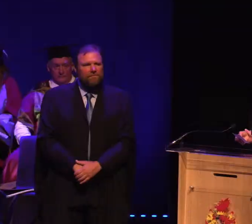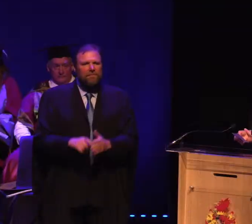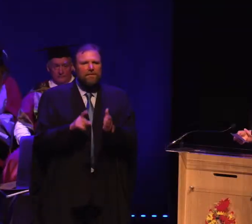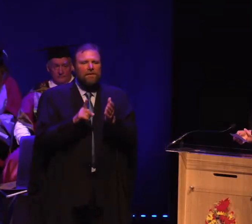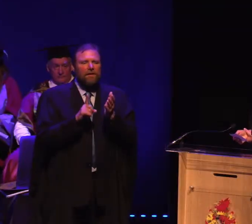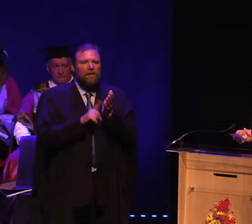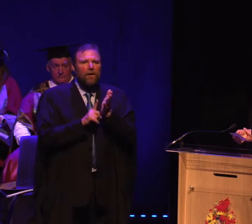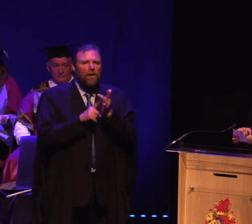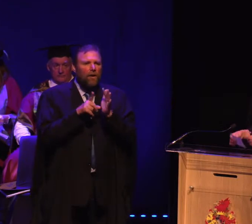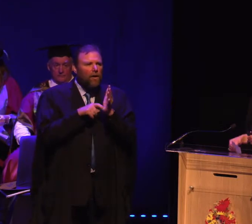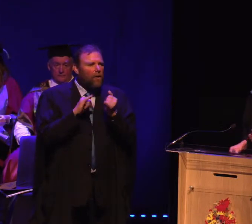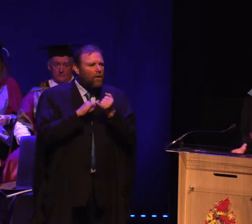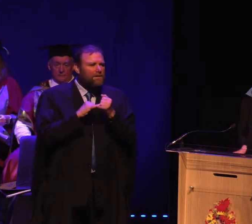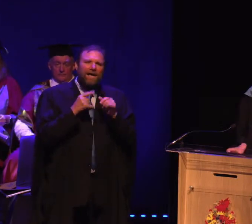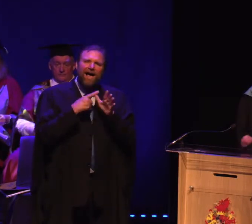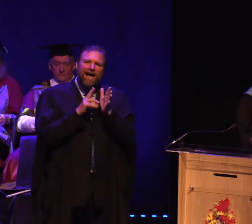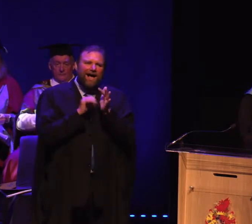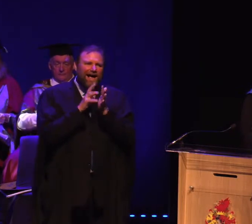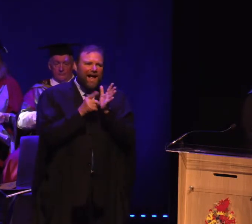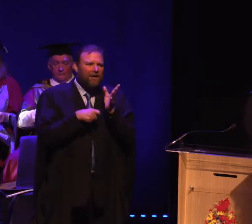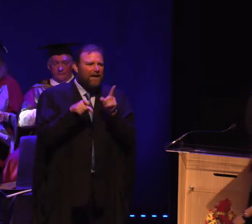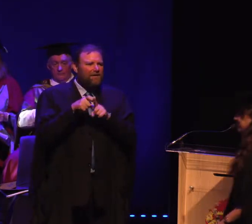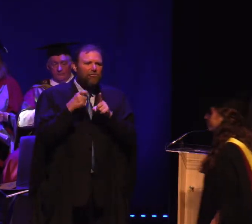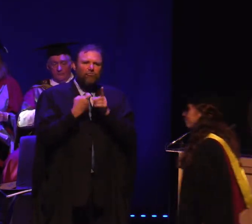Lois and Harrod Roberts.